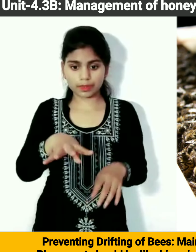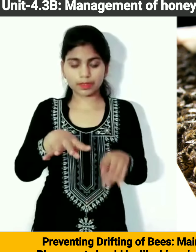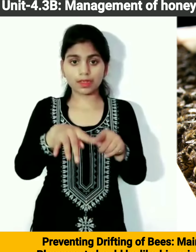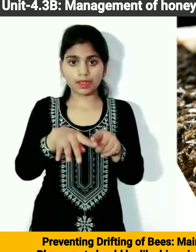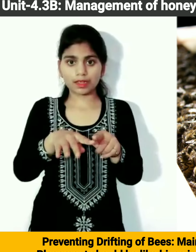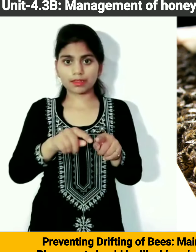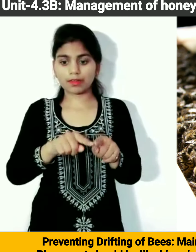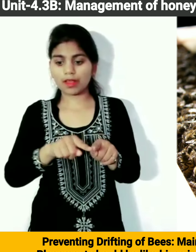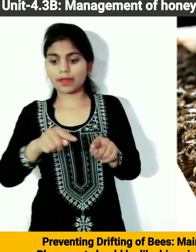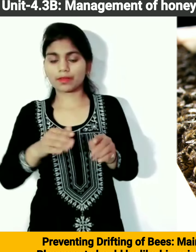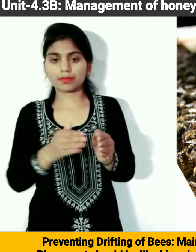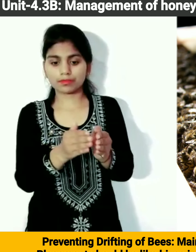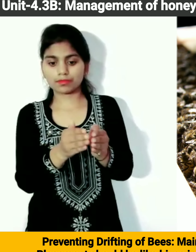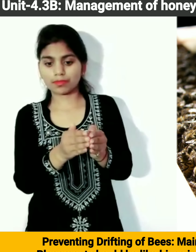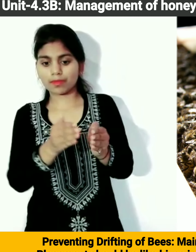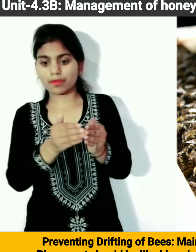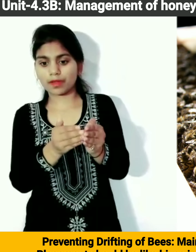row.